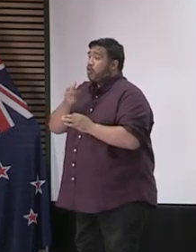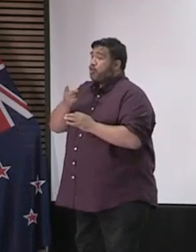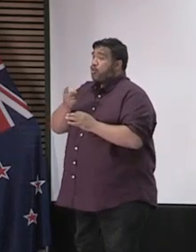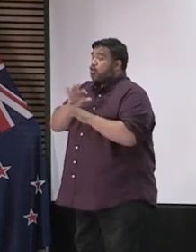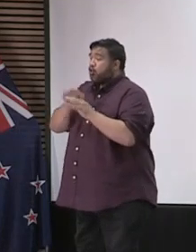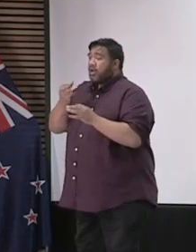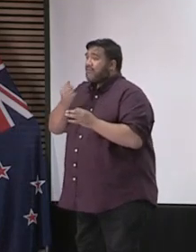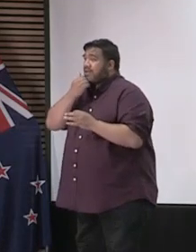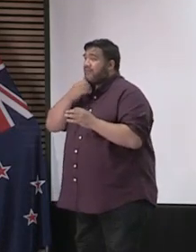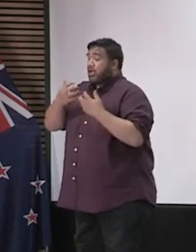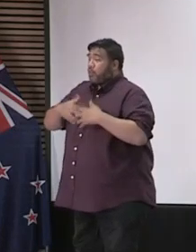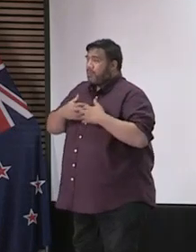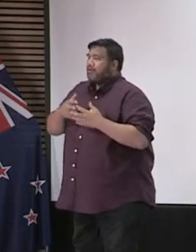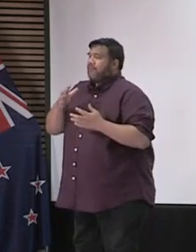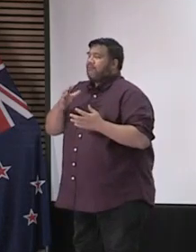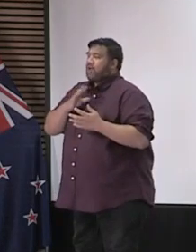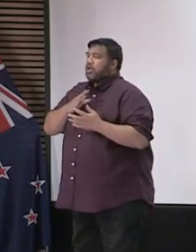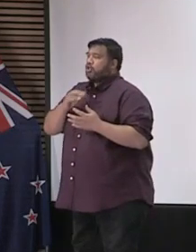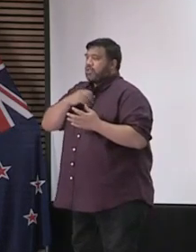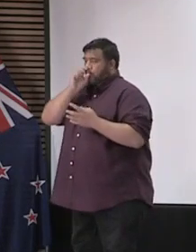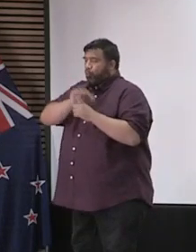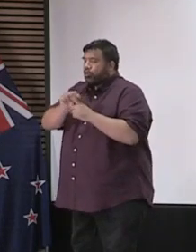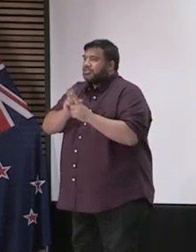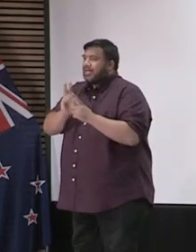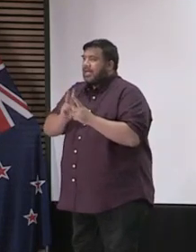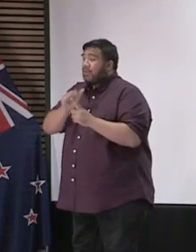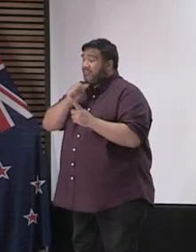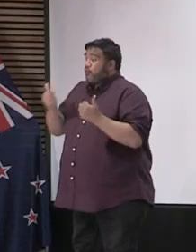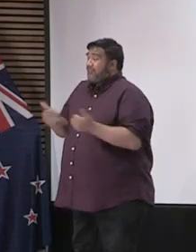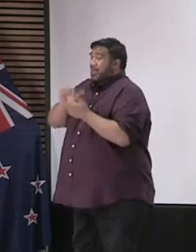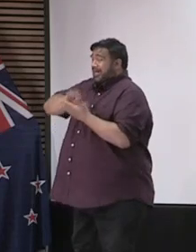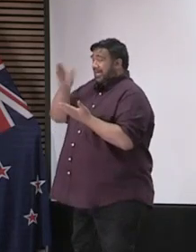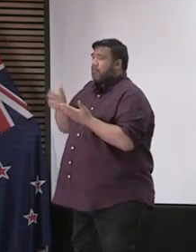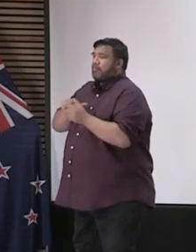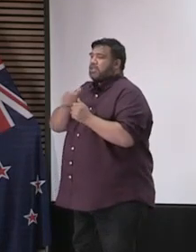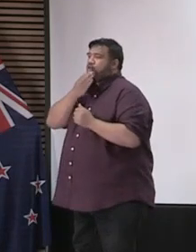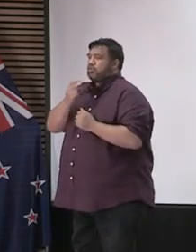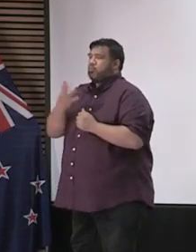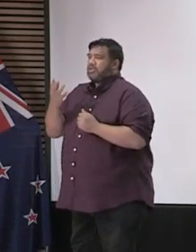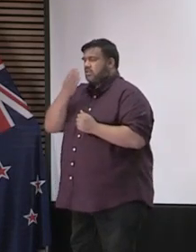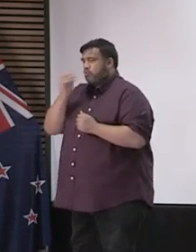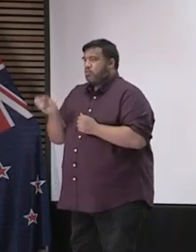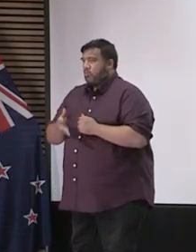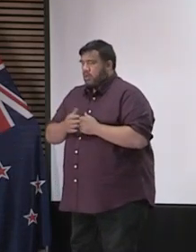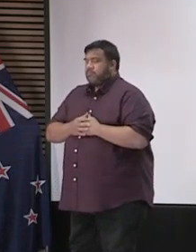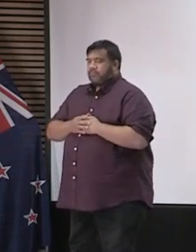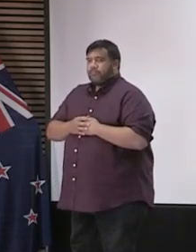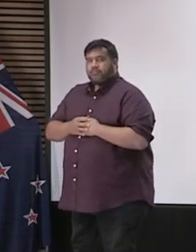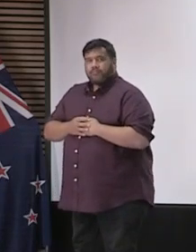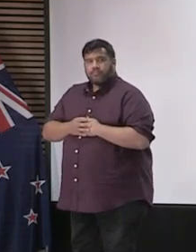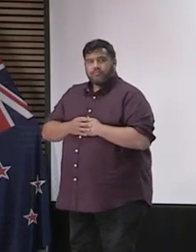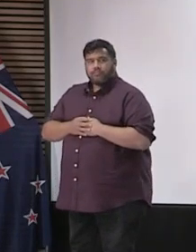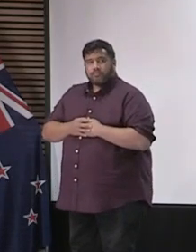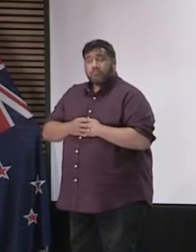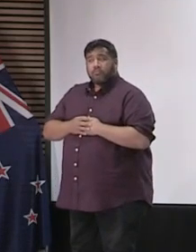using PPE for a period of time. For example, our nurses who might be doing swabbing in CBACs don't